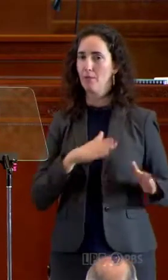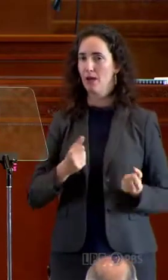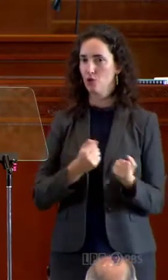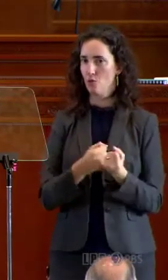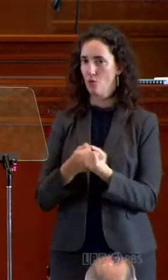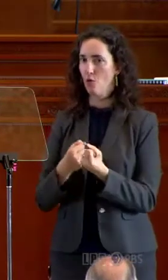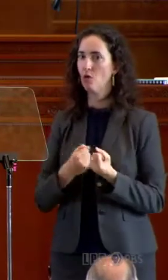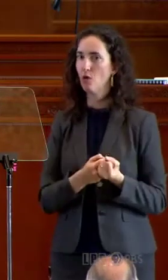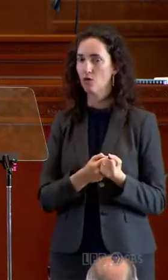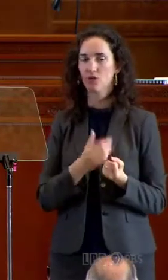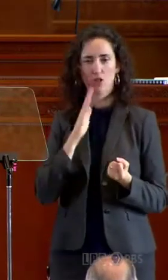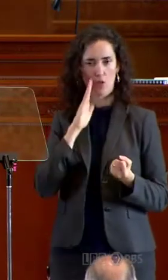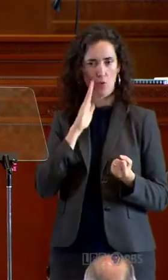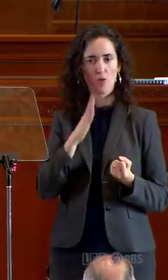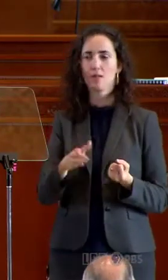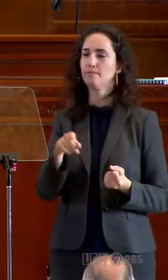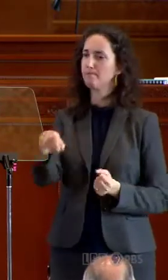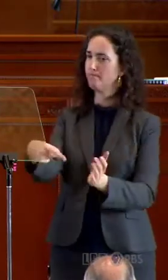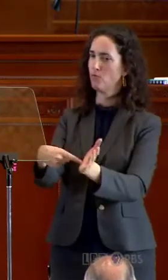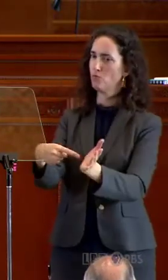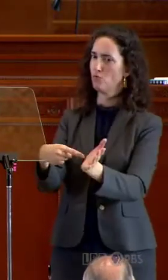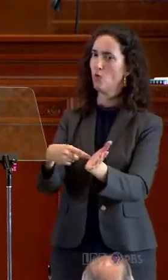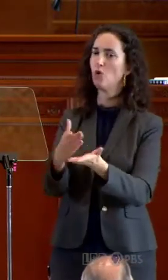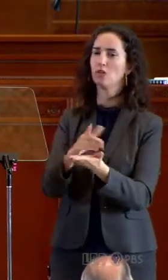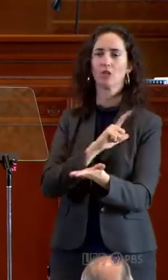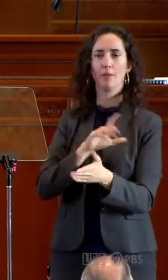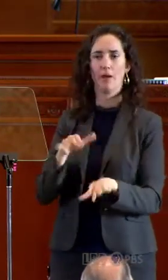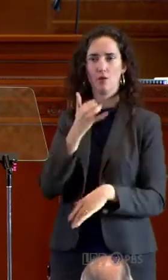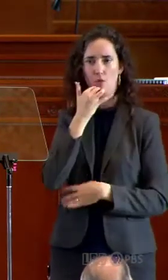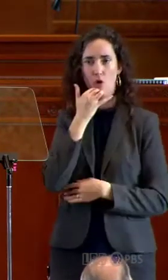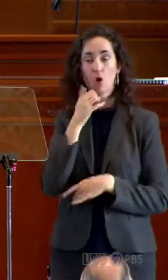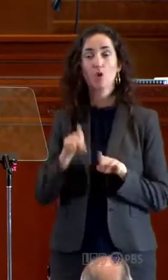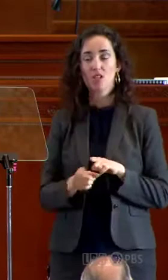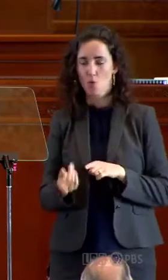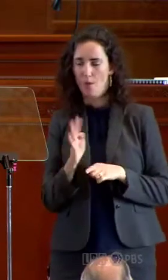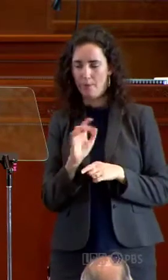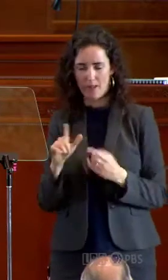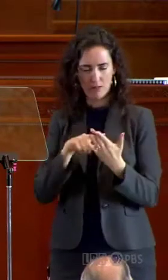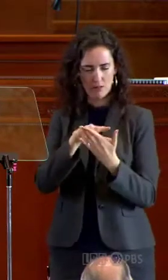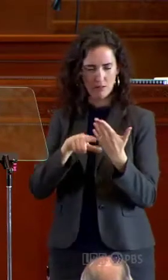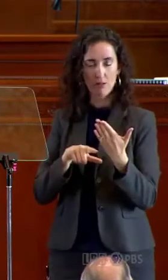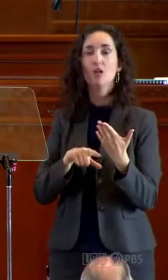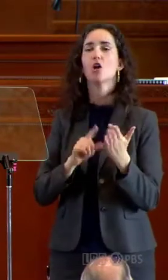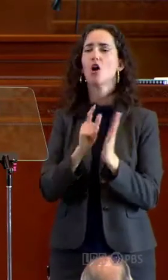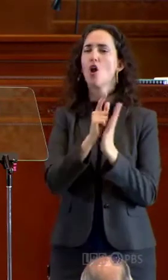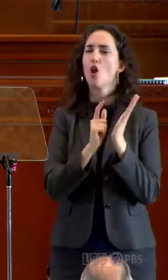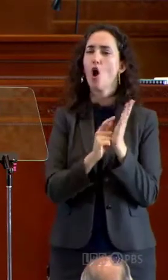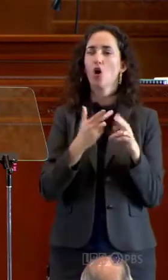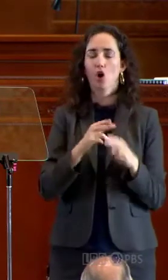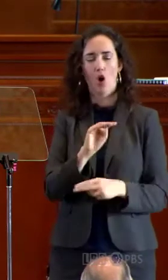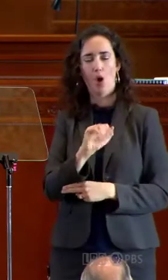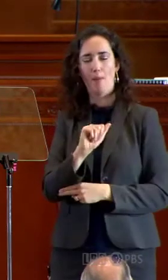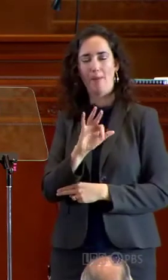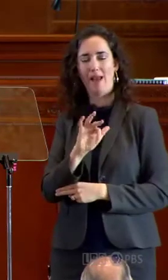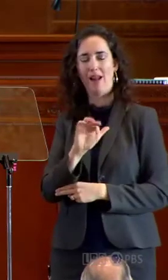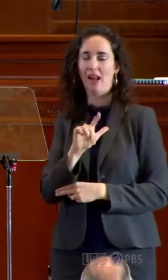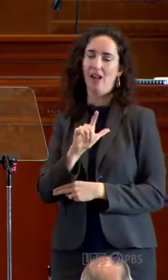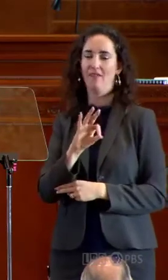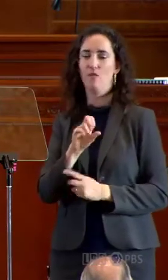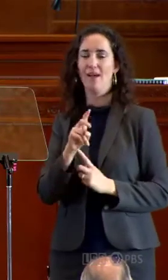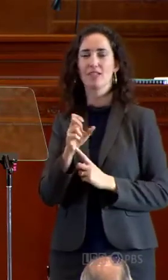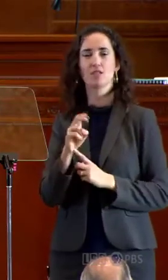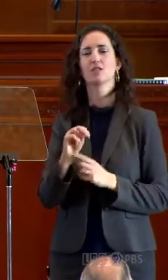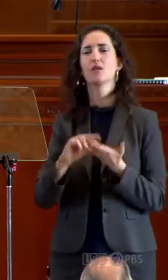that will do just that, including a package bill that would clarify the criminal law of malfeasance in office to apply to violations of constitutional